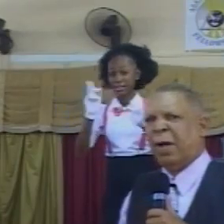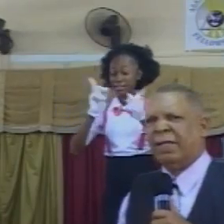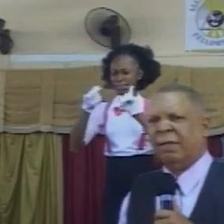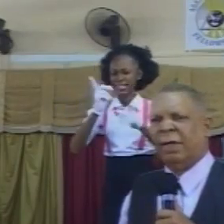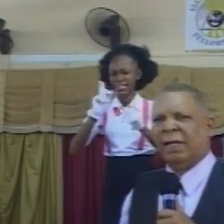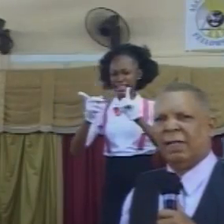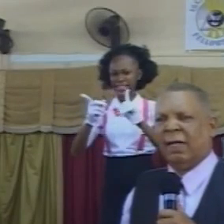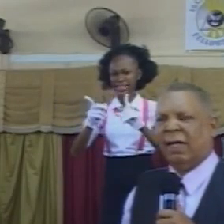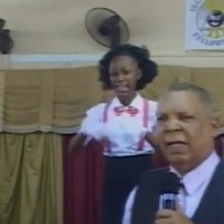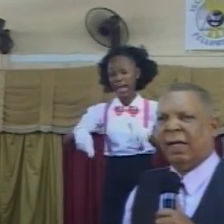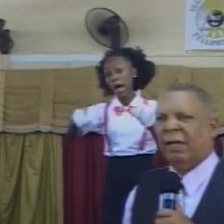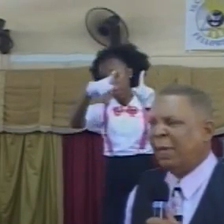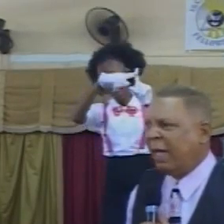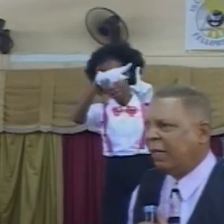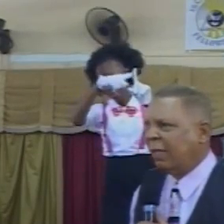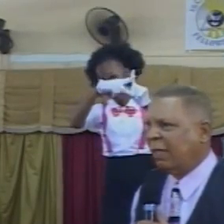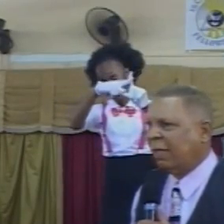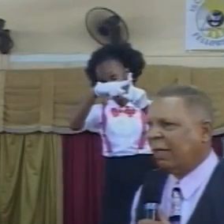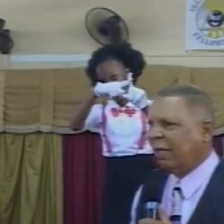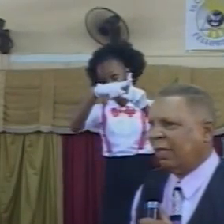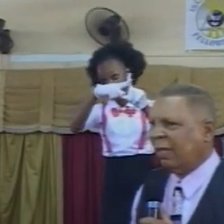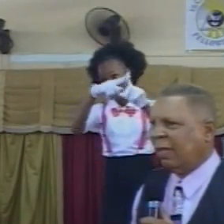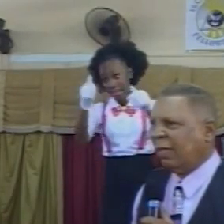A positive legacy left behind.